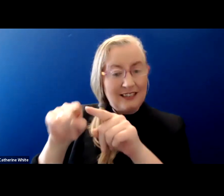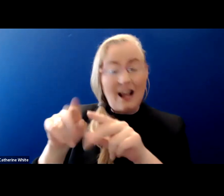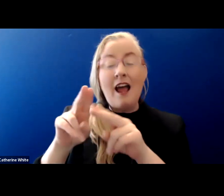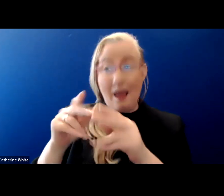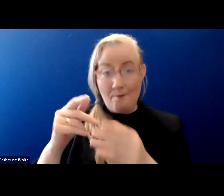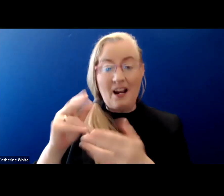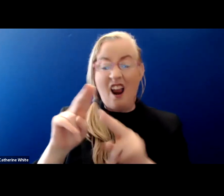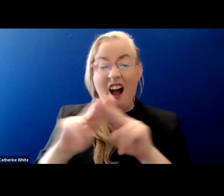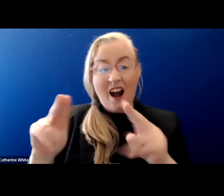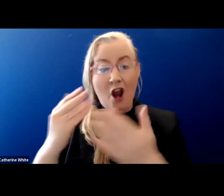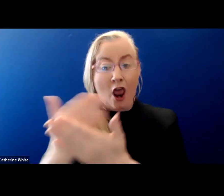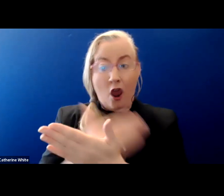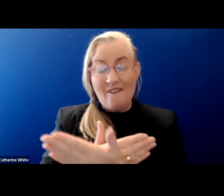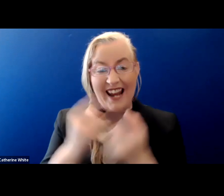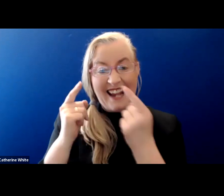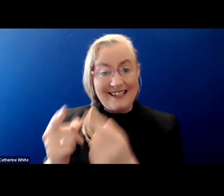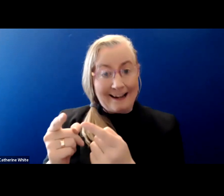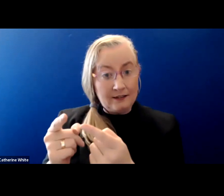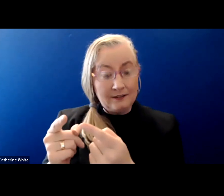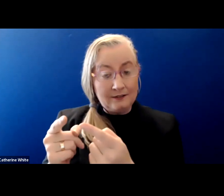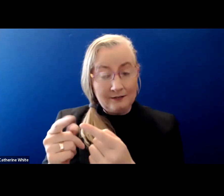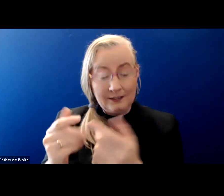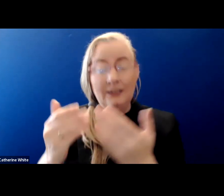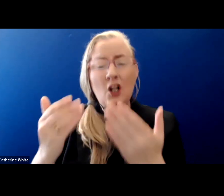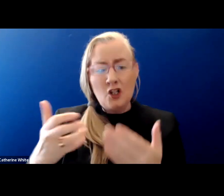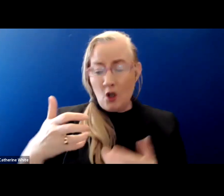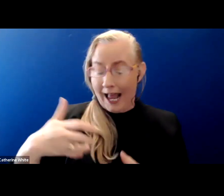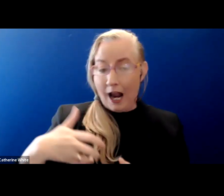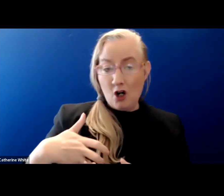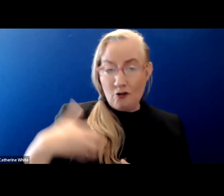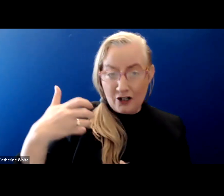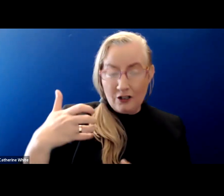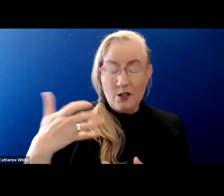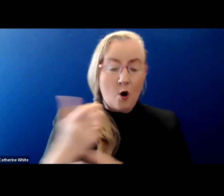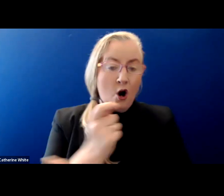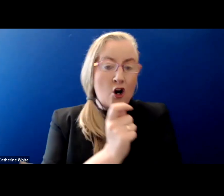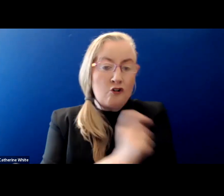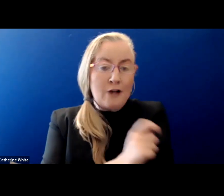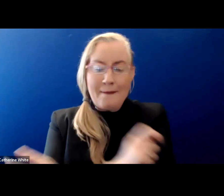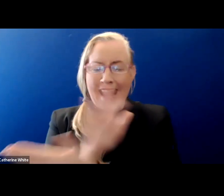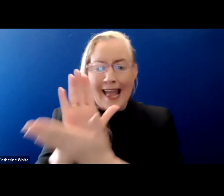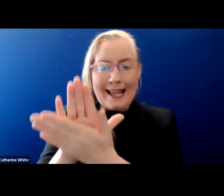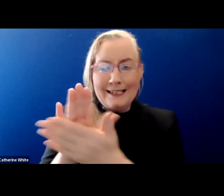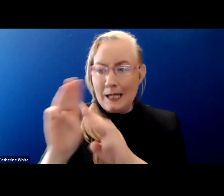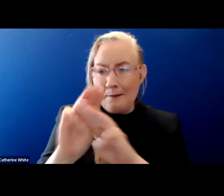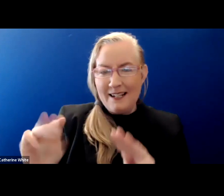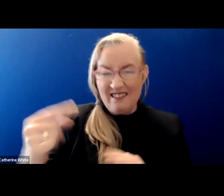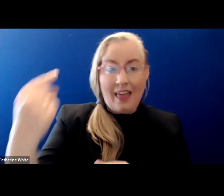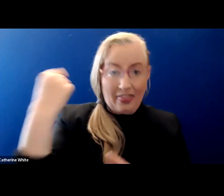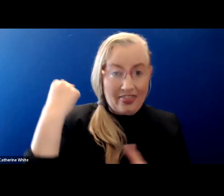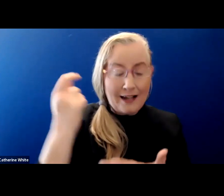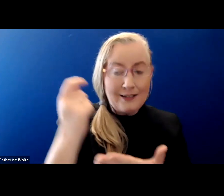attacked. While the judges at Nuremberg described aggression, or the crime against peace, as it was known at the time, as